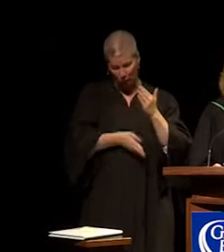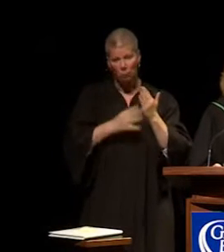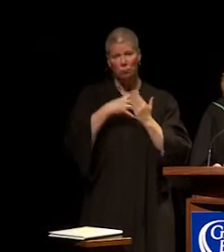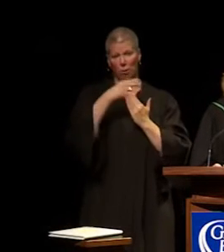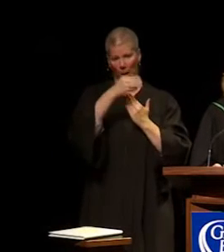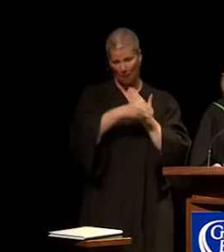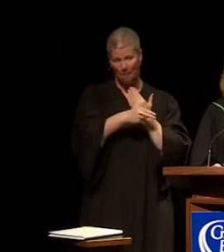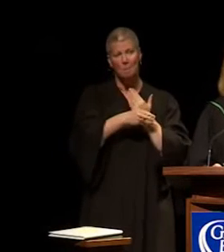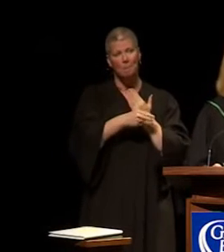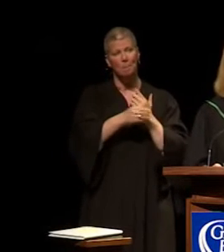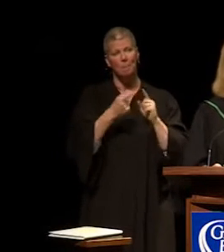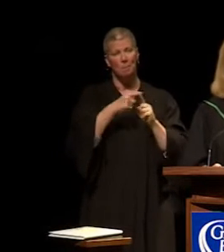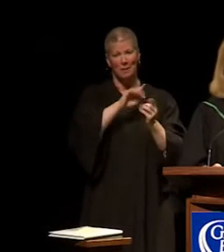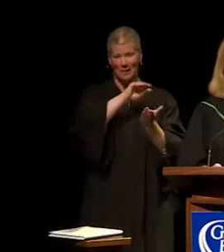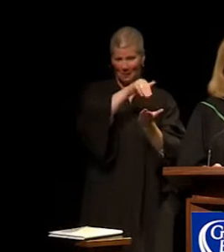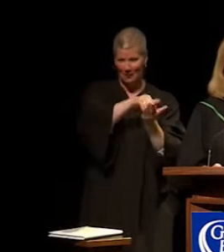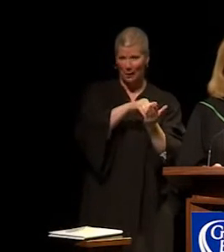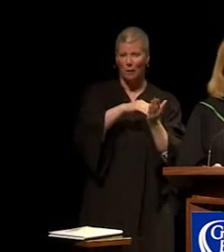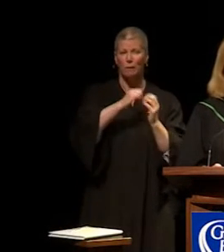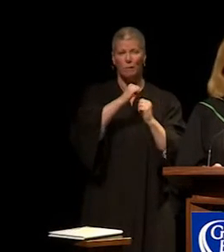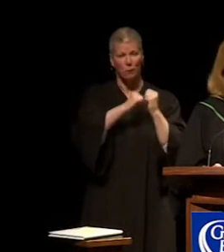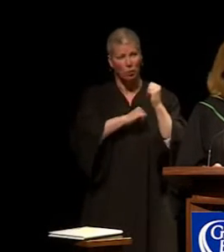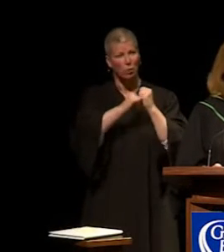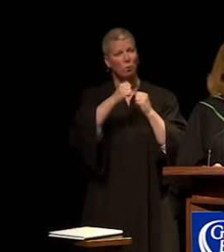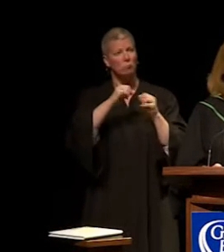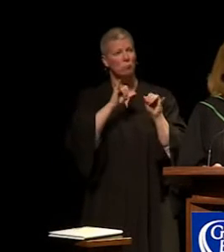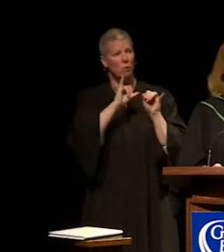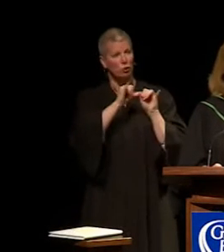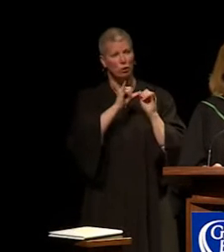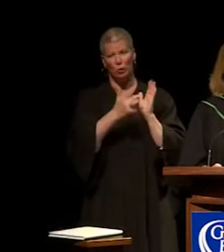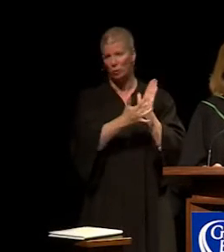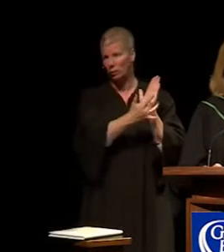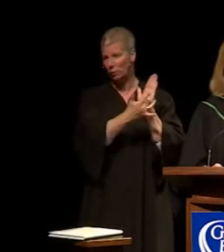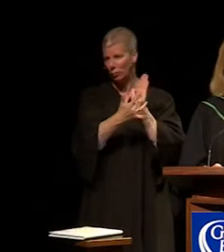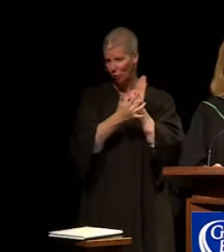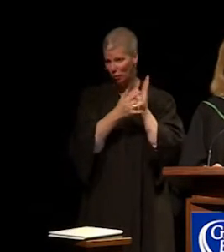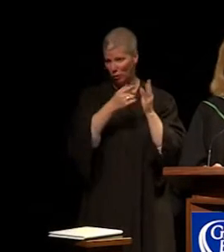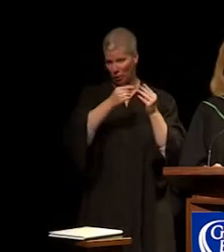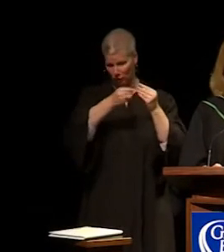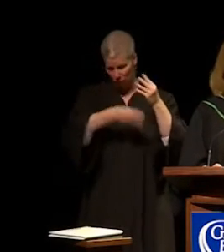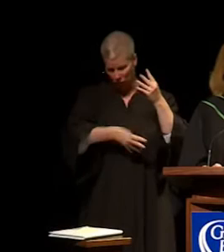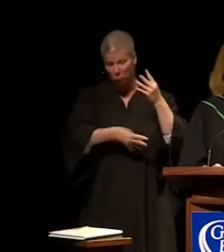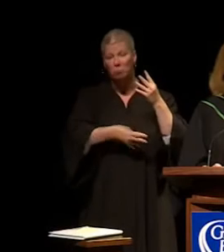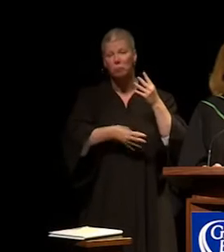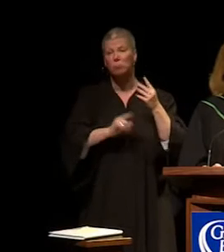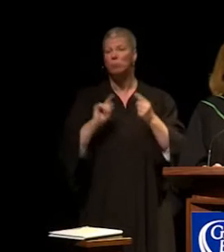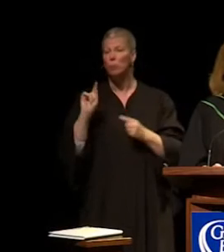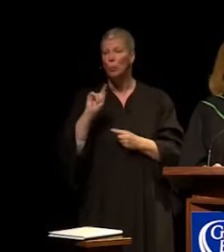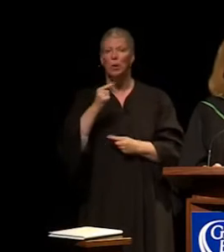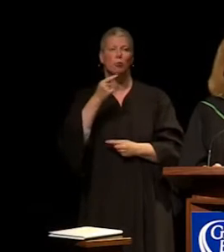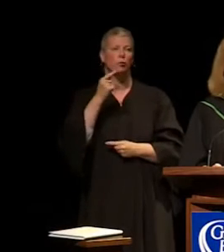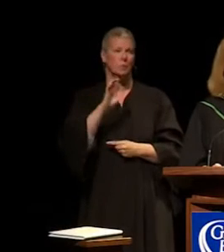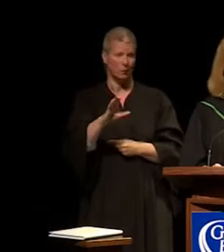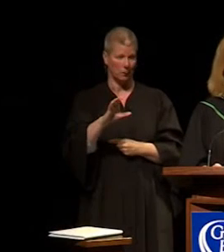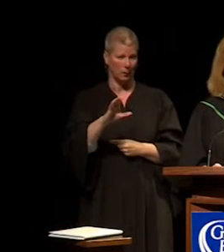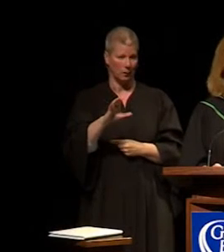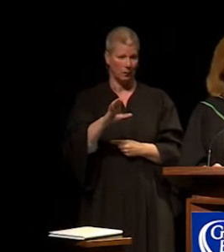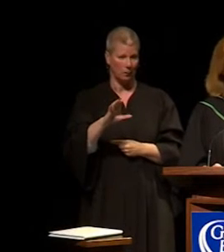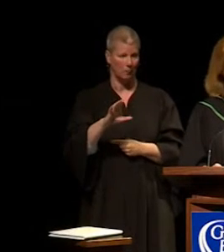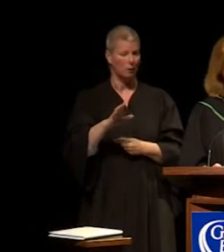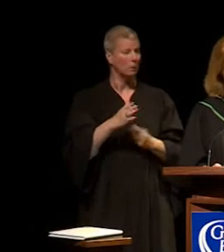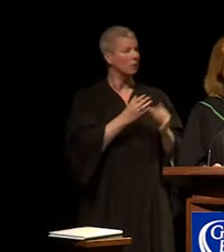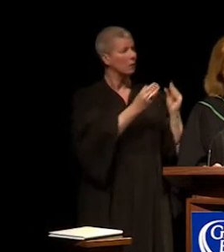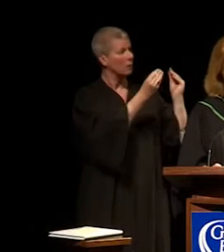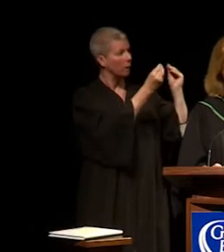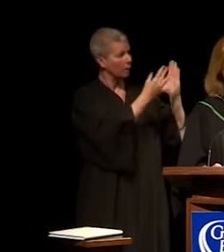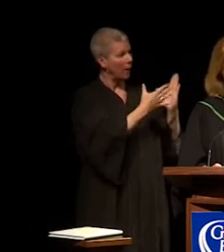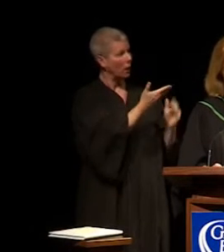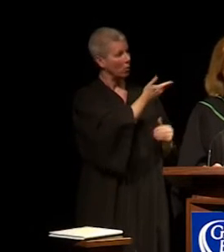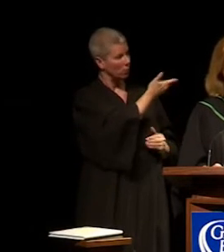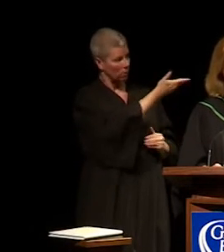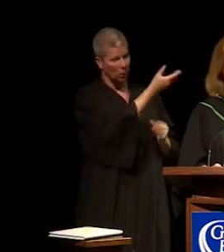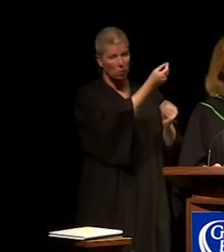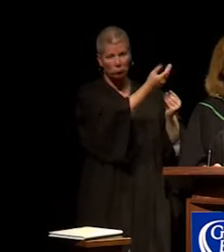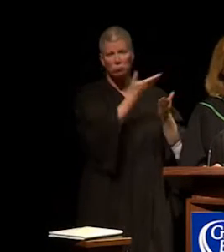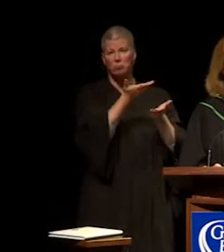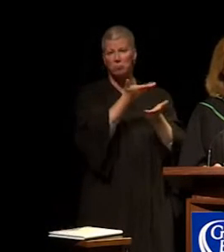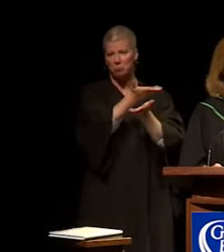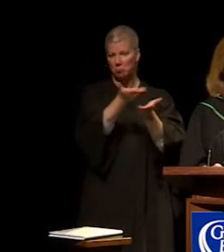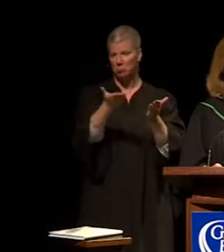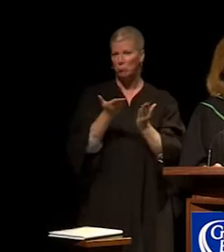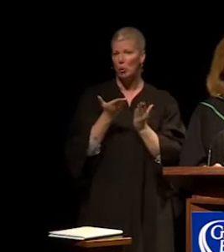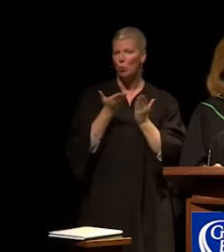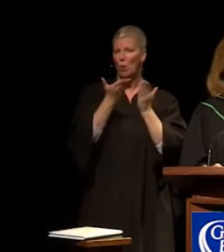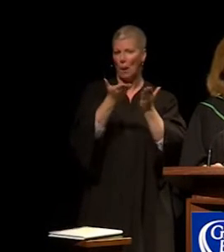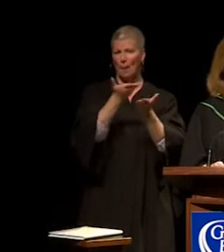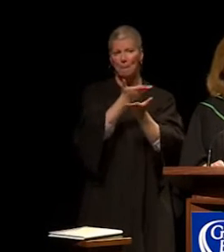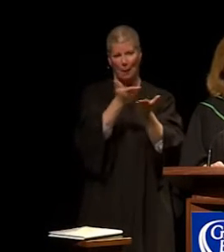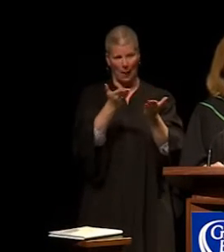Center for Construction and Engineering Technologies at George Brown College. Faculty members have recommended that they be